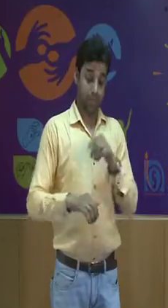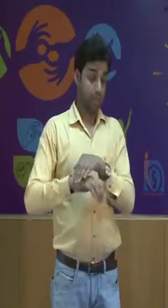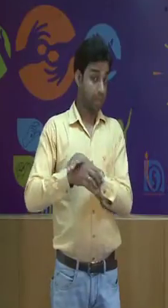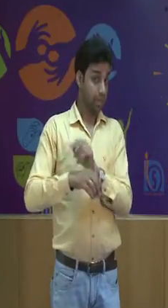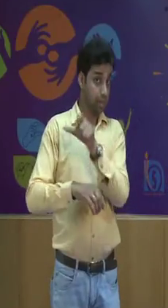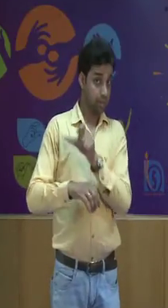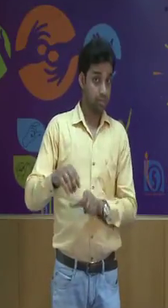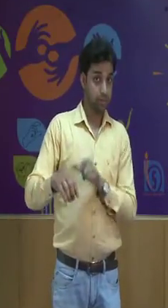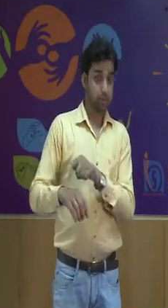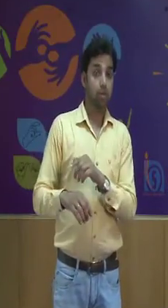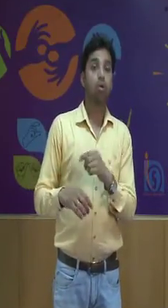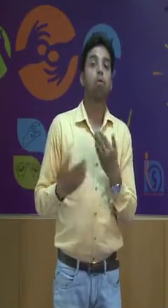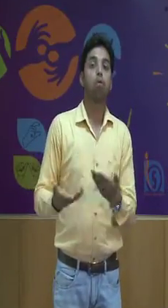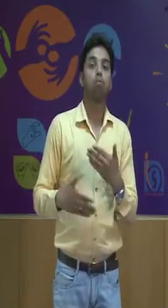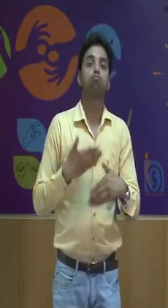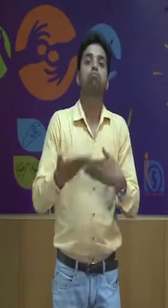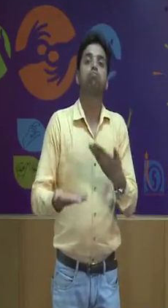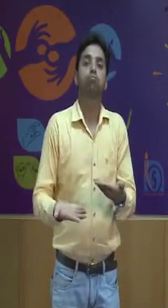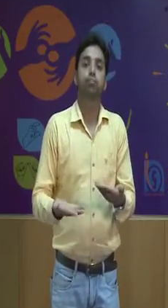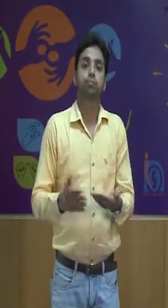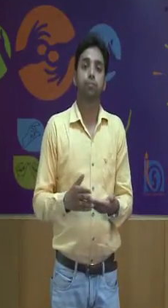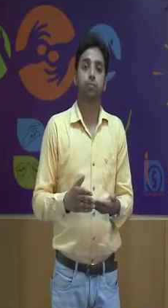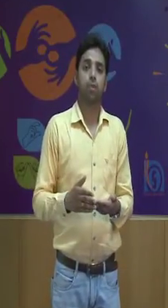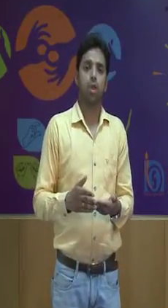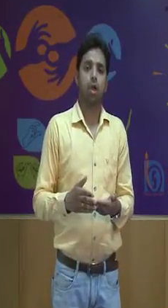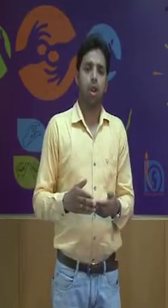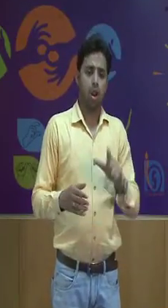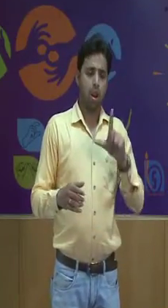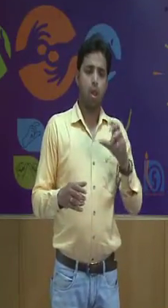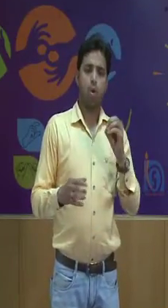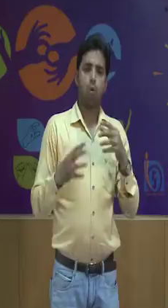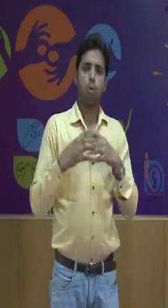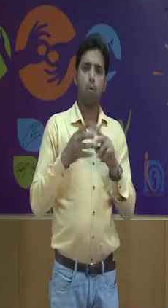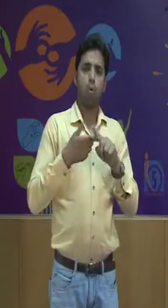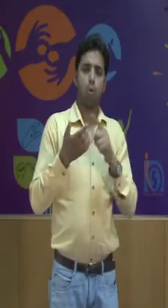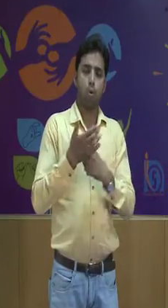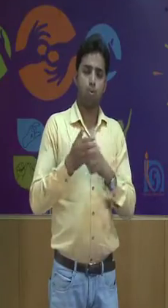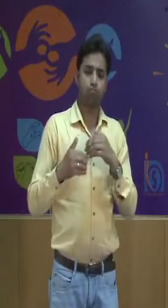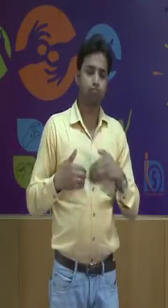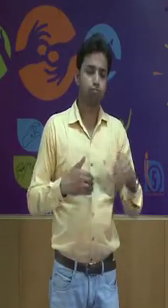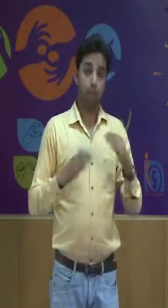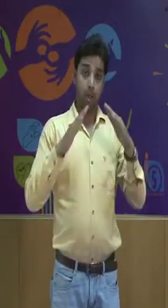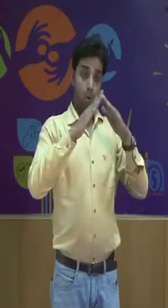The slave was, in fact, a lower member of his master's home.